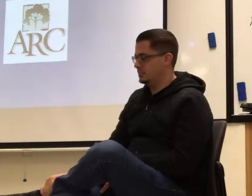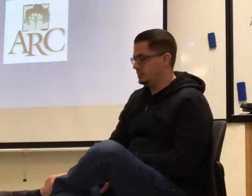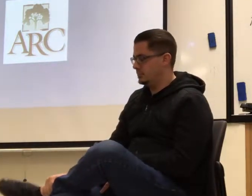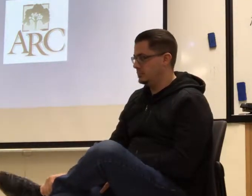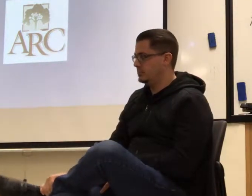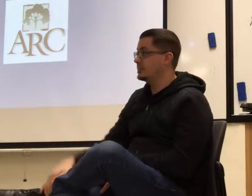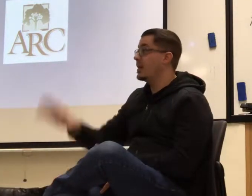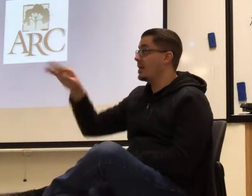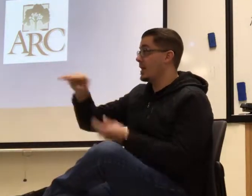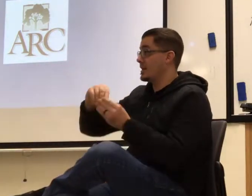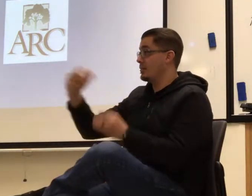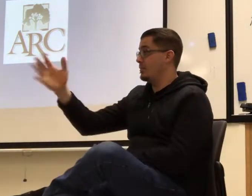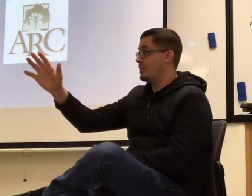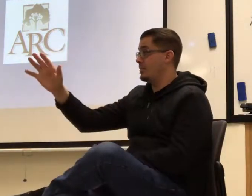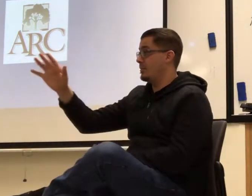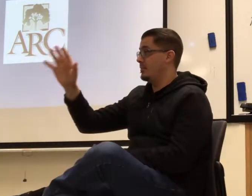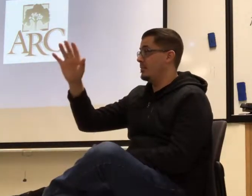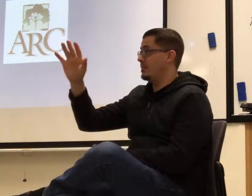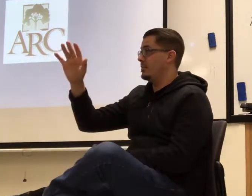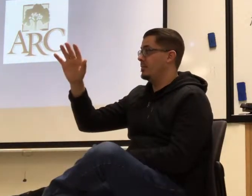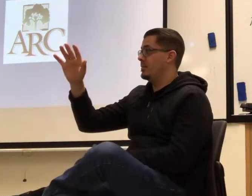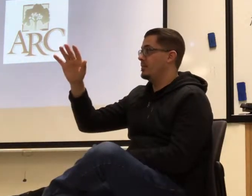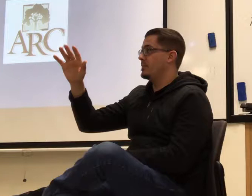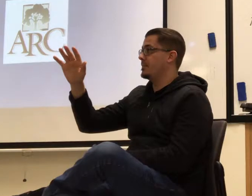That's number 5. Number 6,